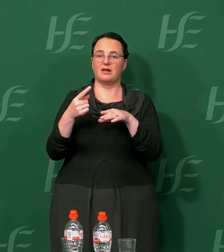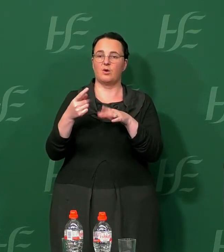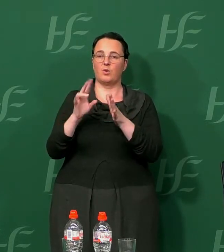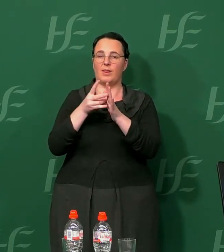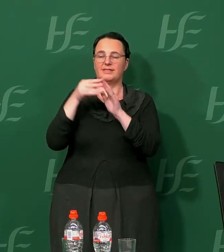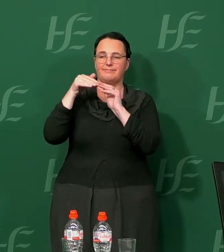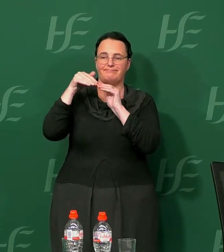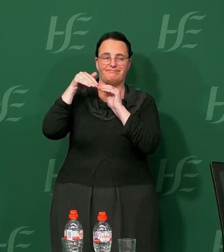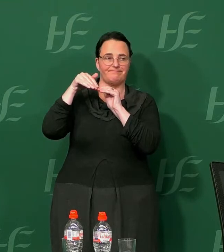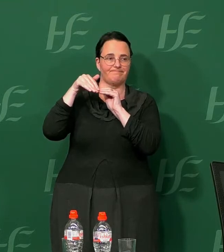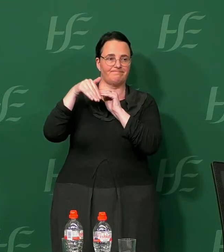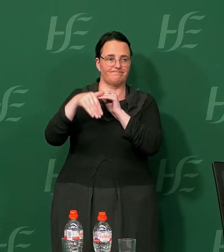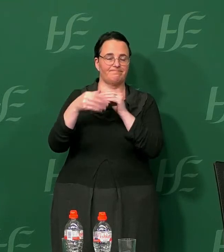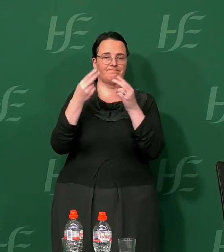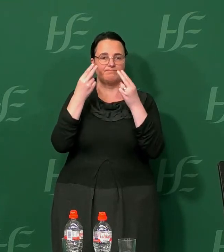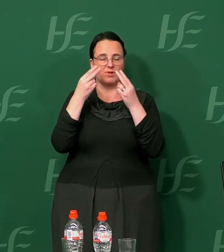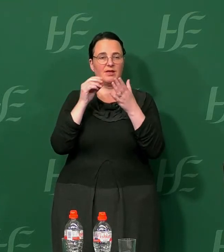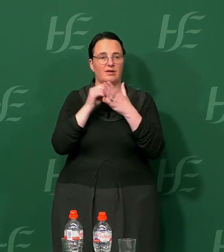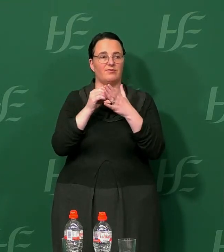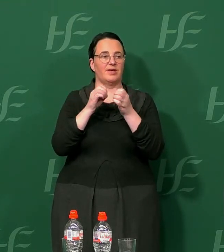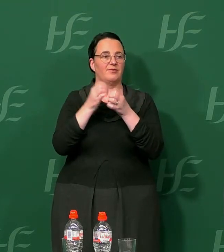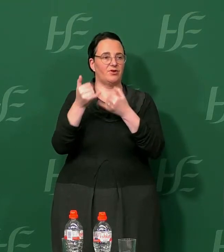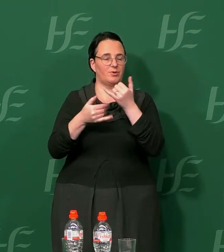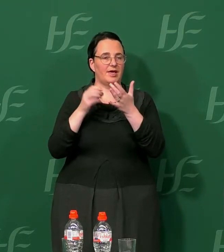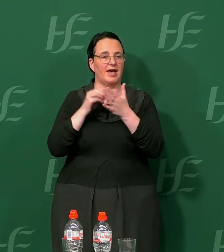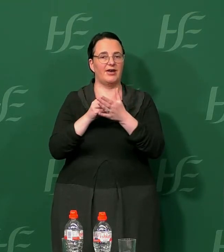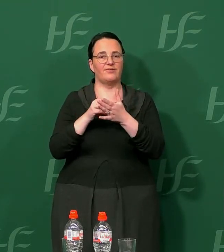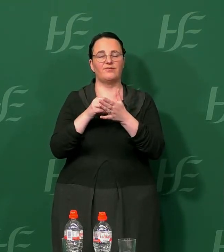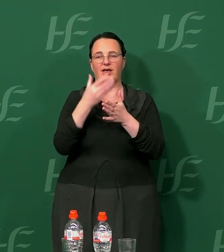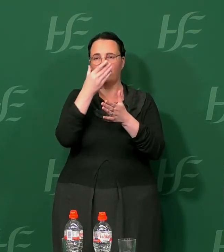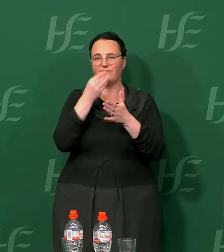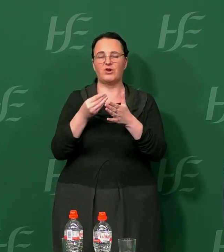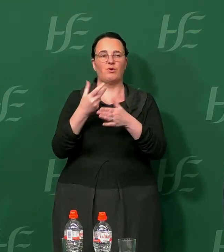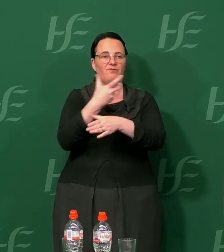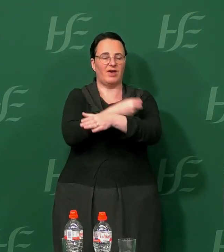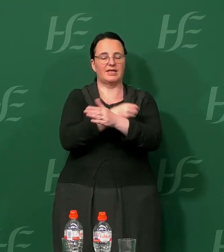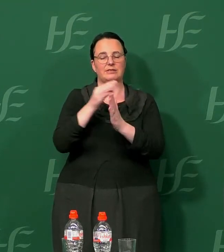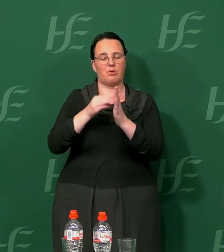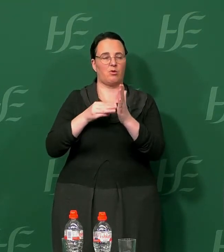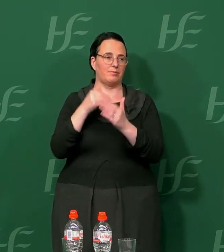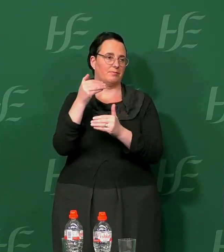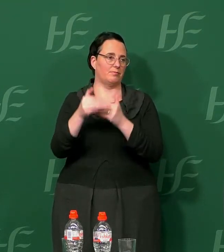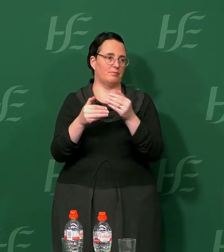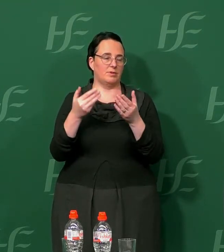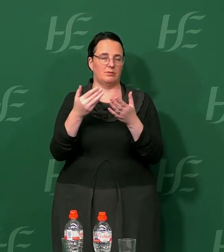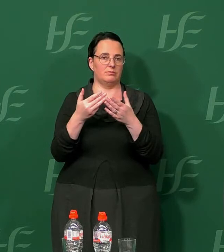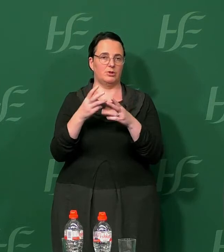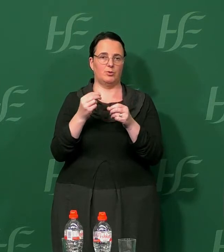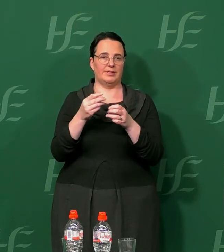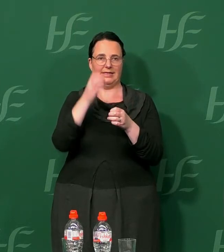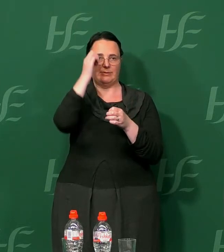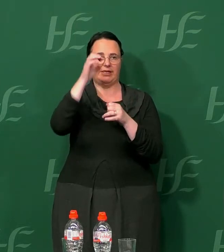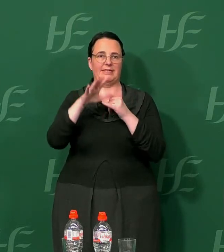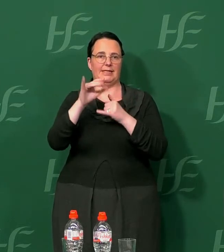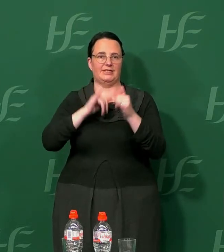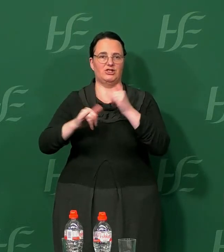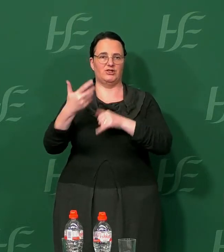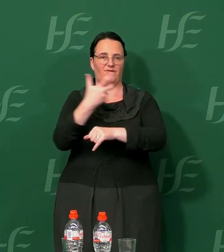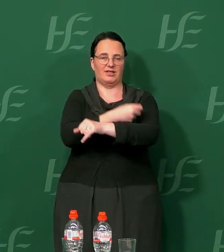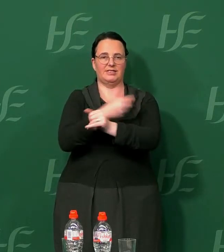unusual. We have an annual flu vaccination program, and people are used to that for many years, where nobody expects last year's vaccine to work